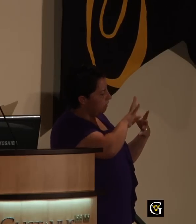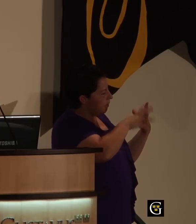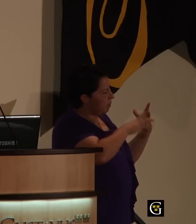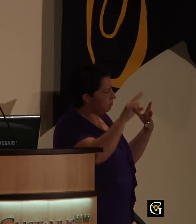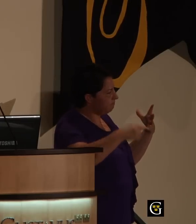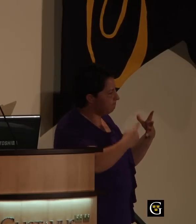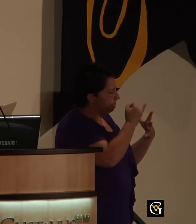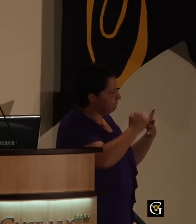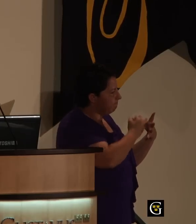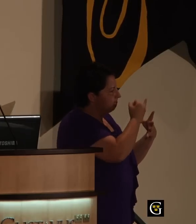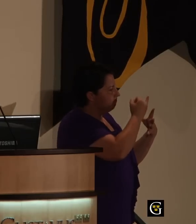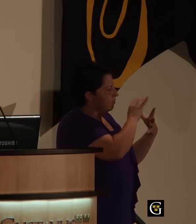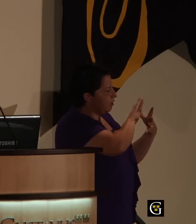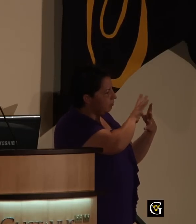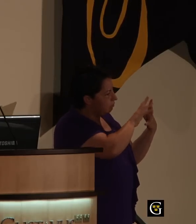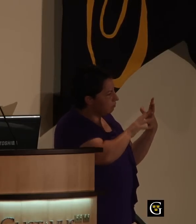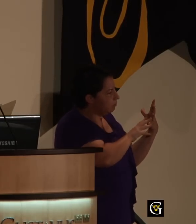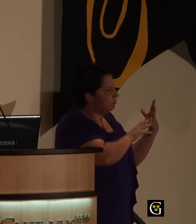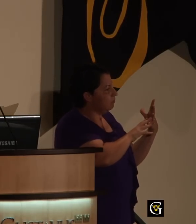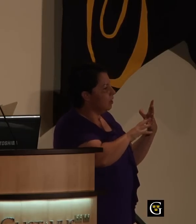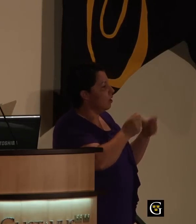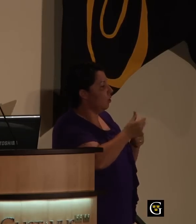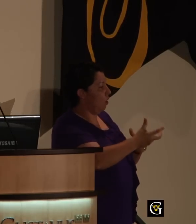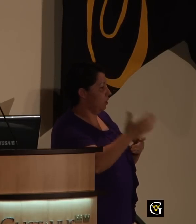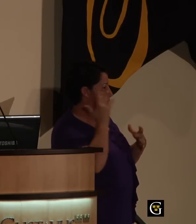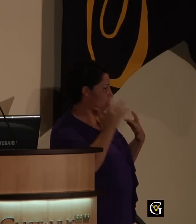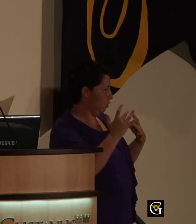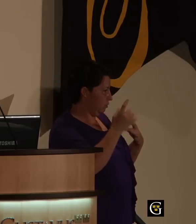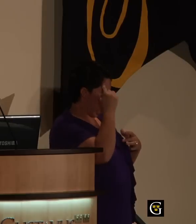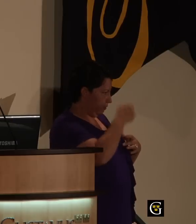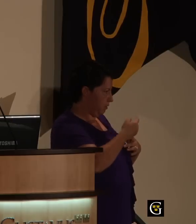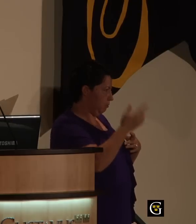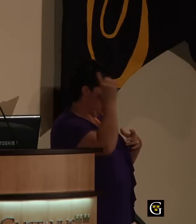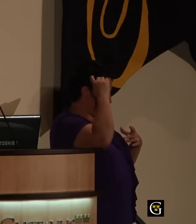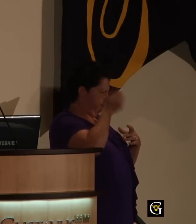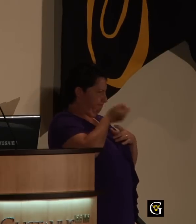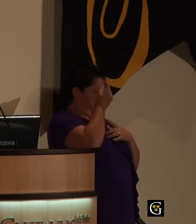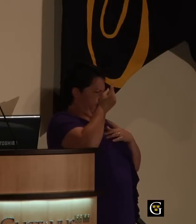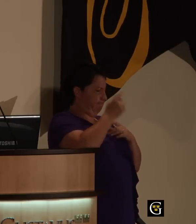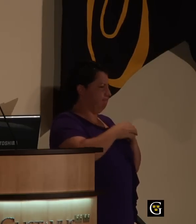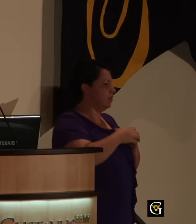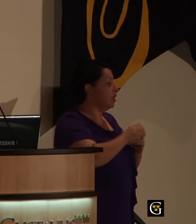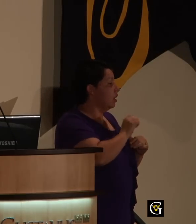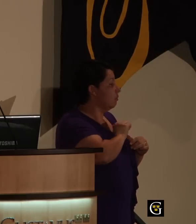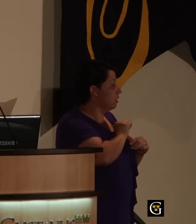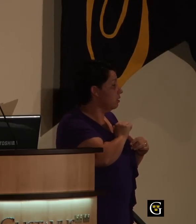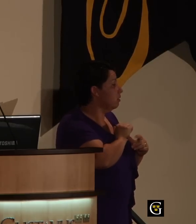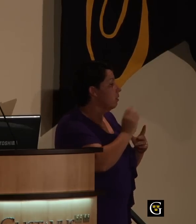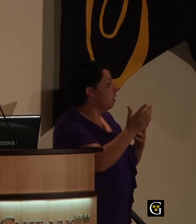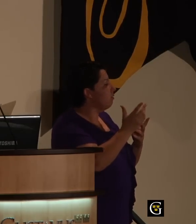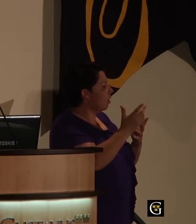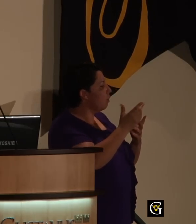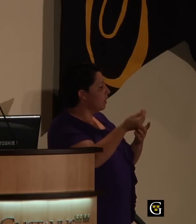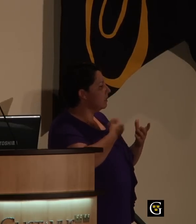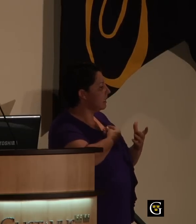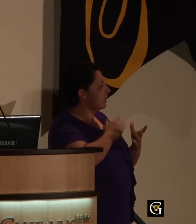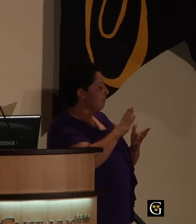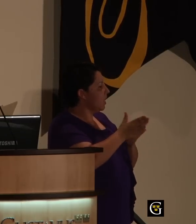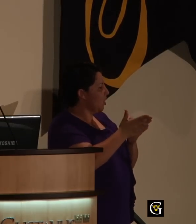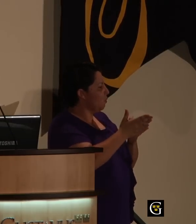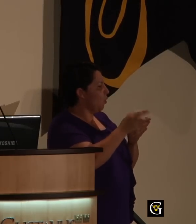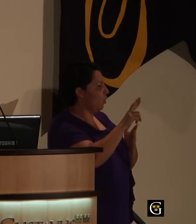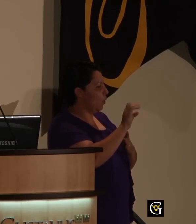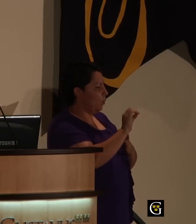Mike's personal story a few years ago when I signed his book, Rebuilt, in my first term